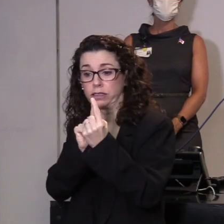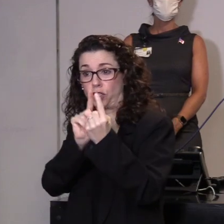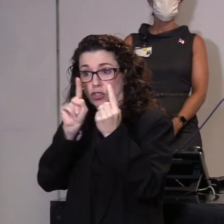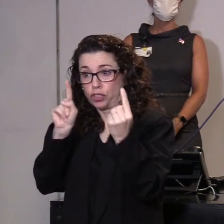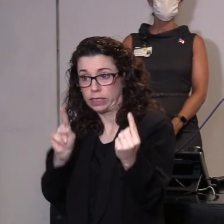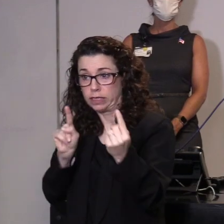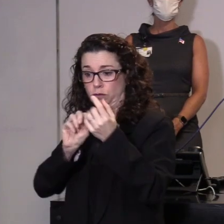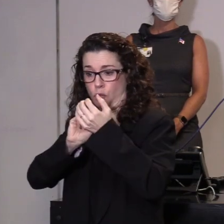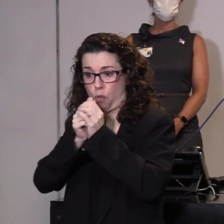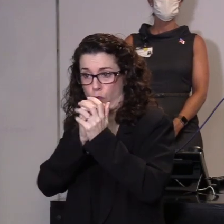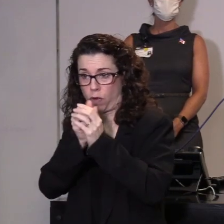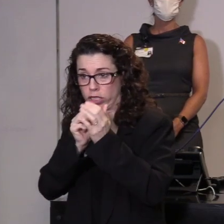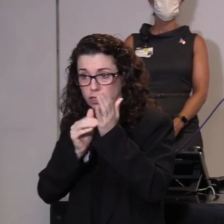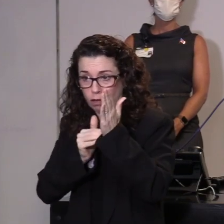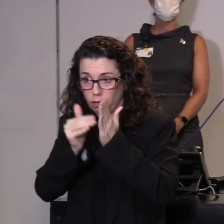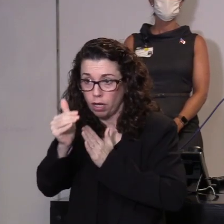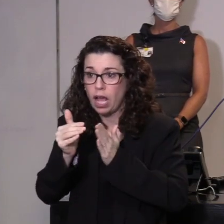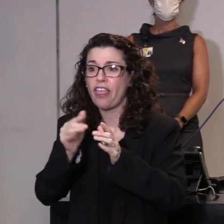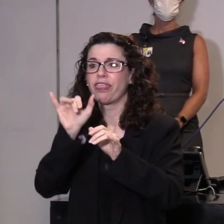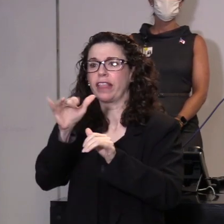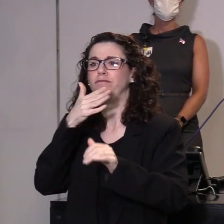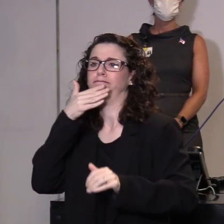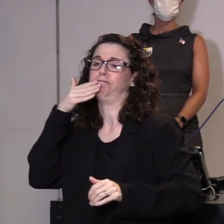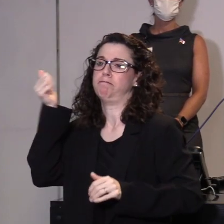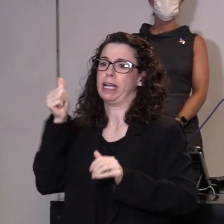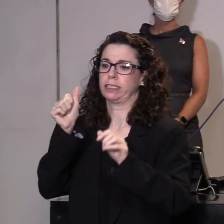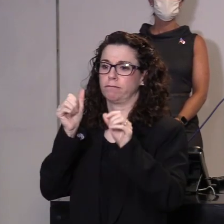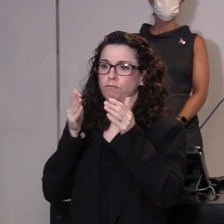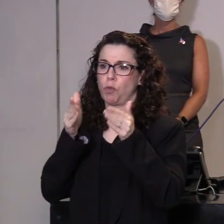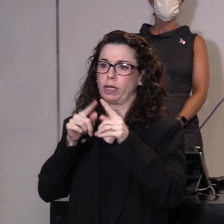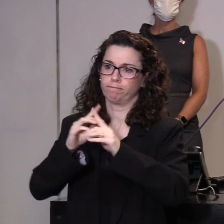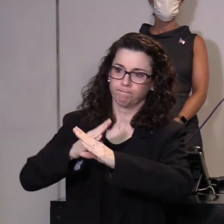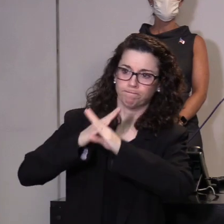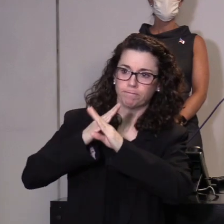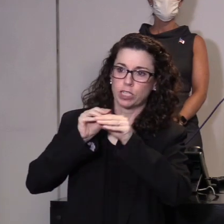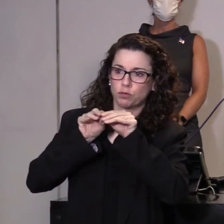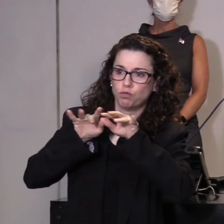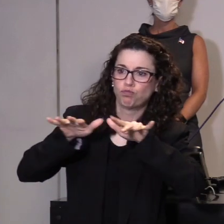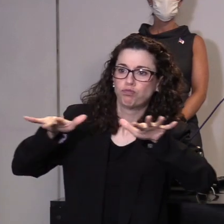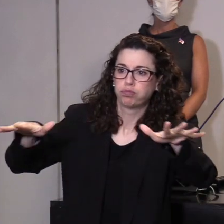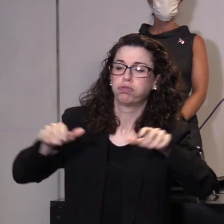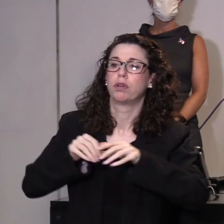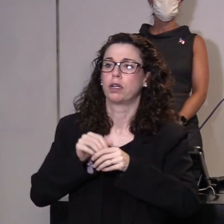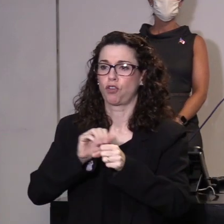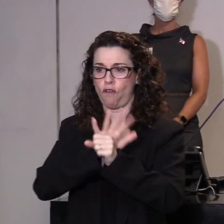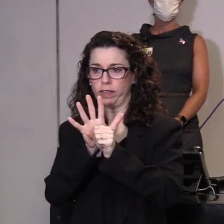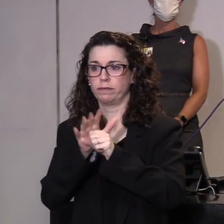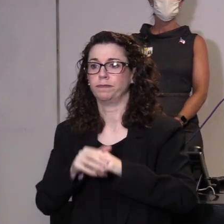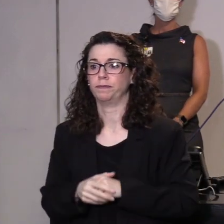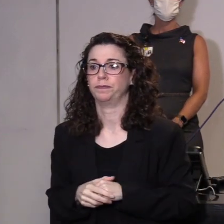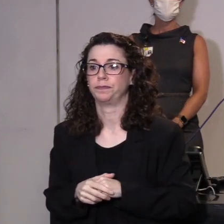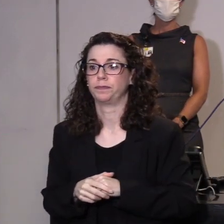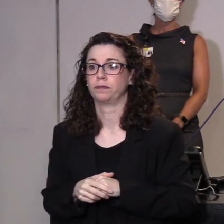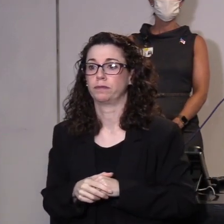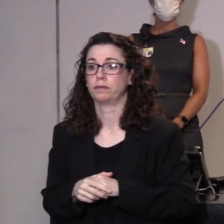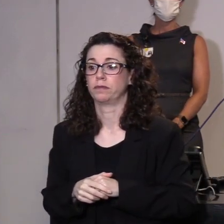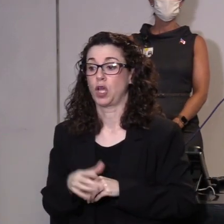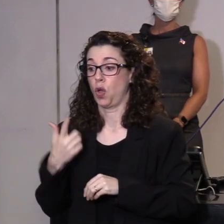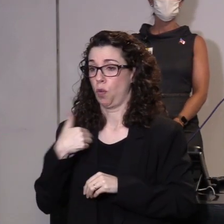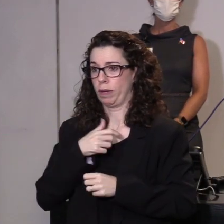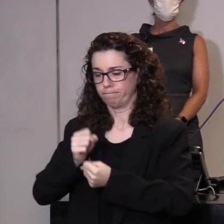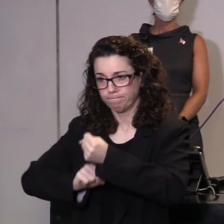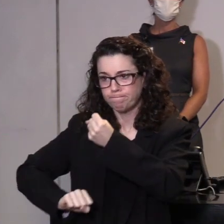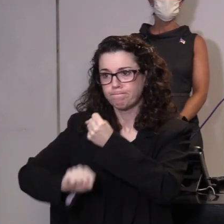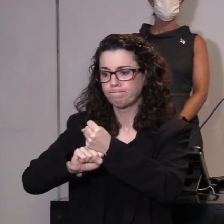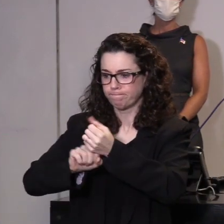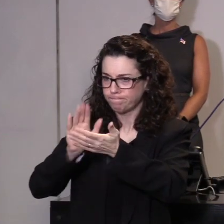where possible are the best tools we have to prevent the continued spread of COVID-19. We applaud this decisive action by Mayor